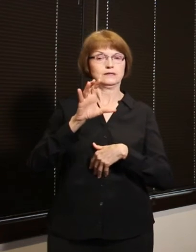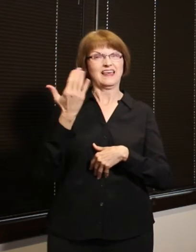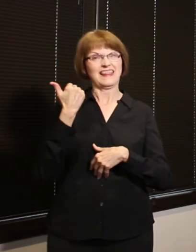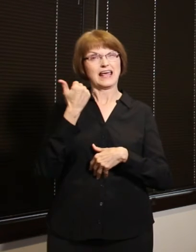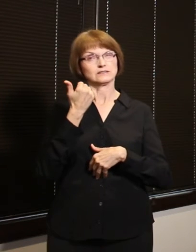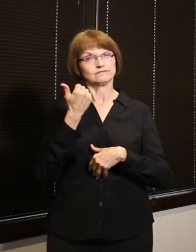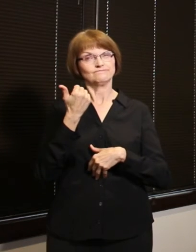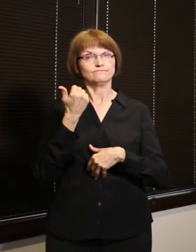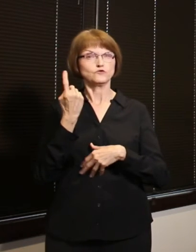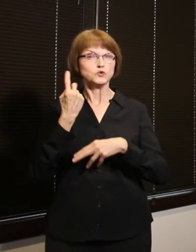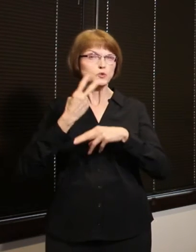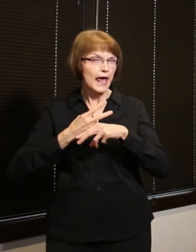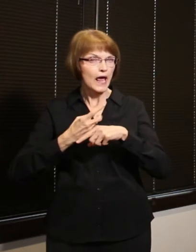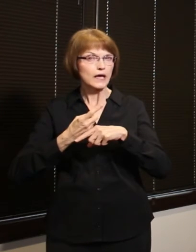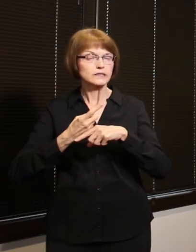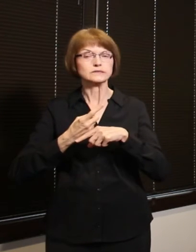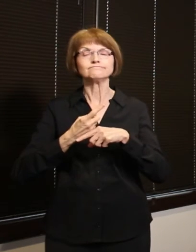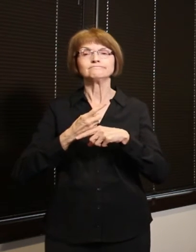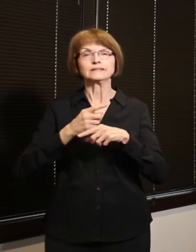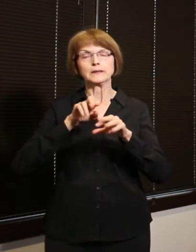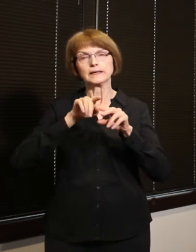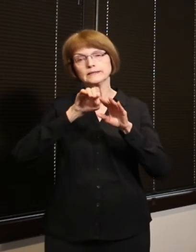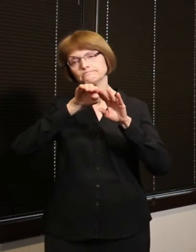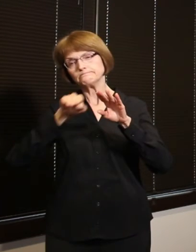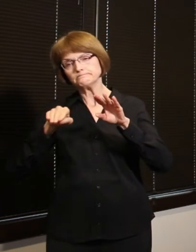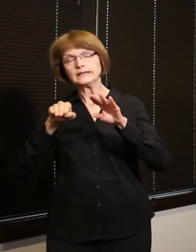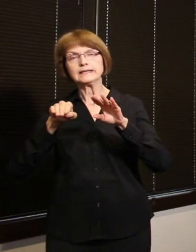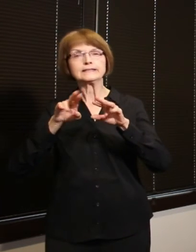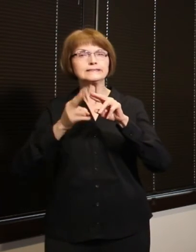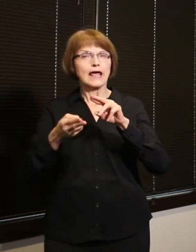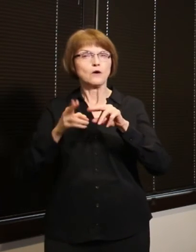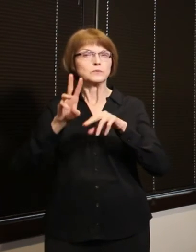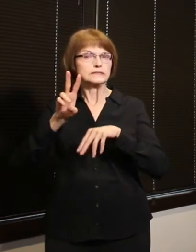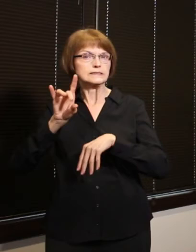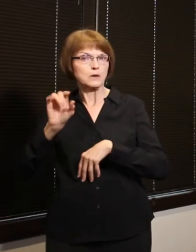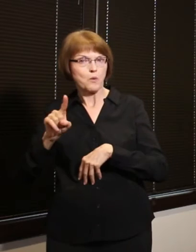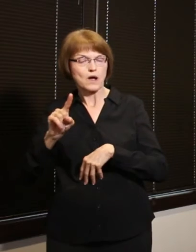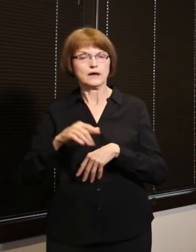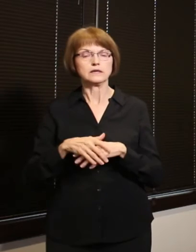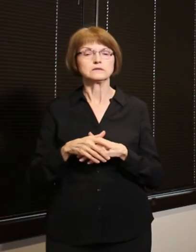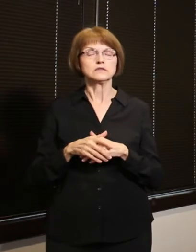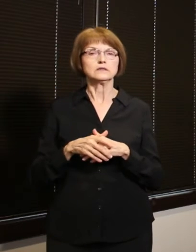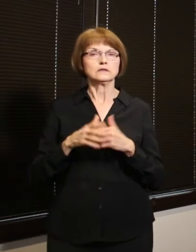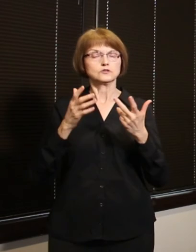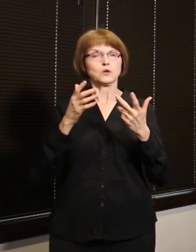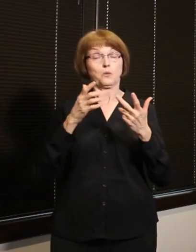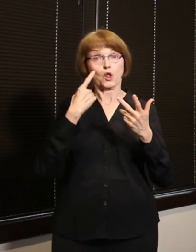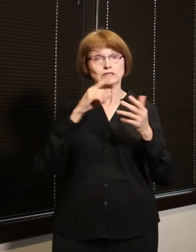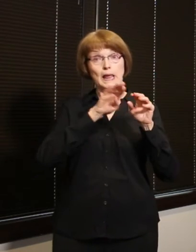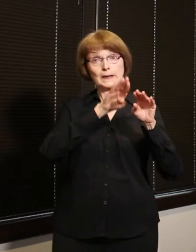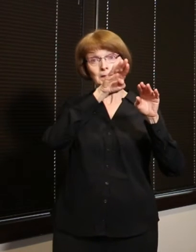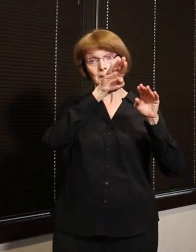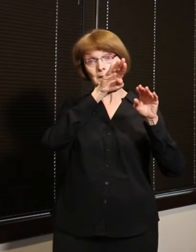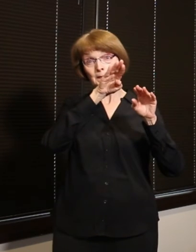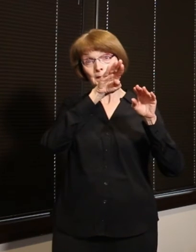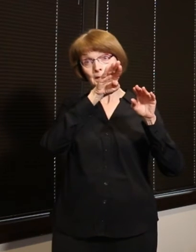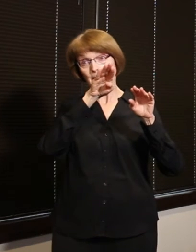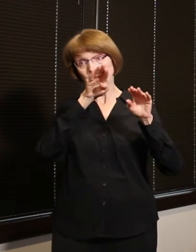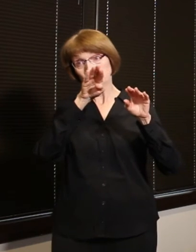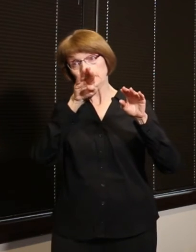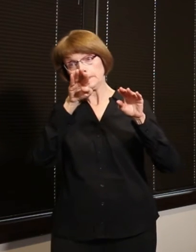last couple of days, around 681. While the trend line looks pretty flat and steady,